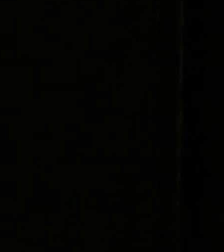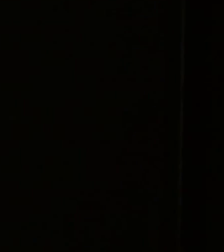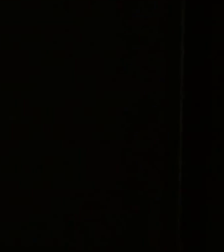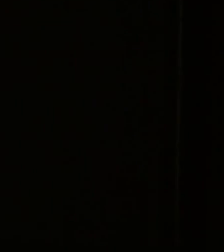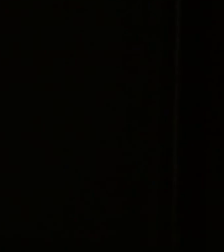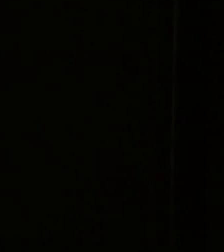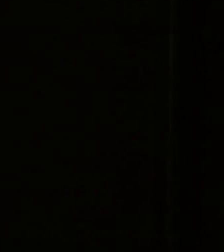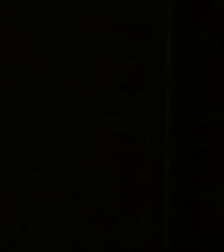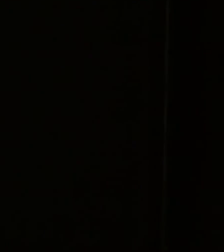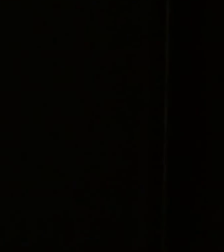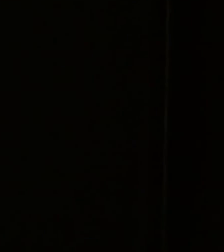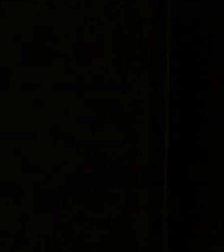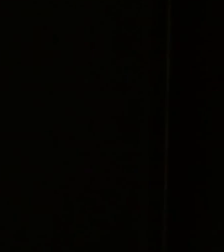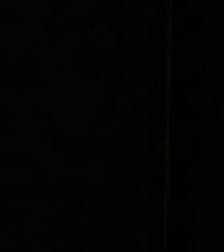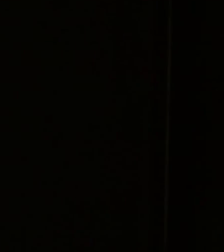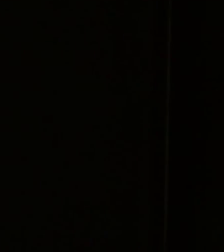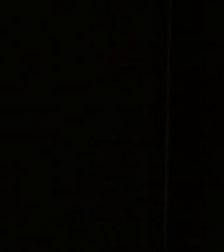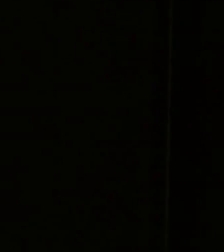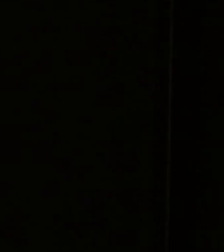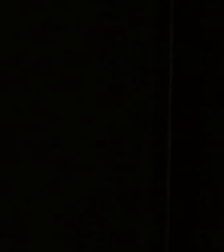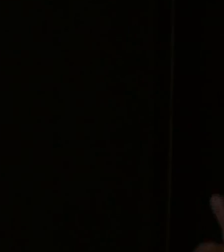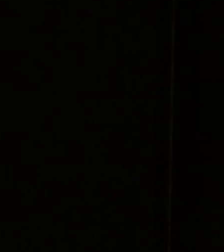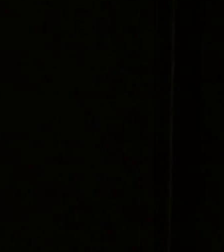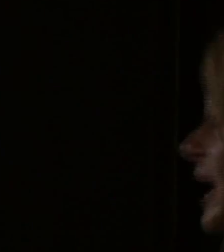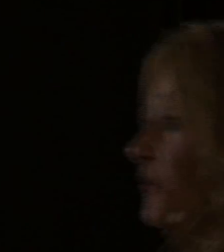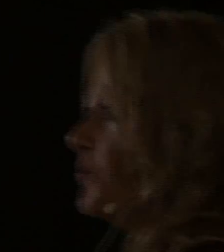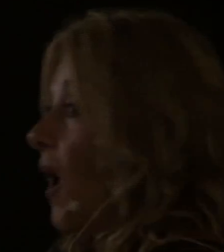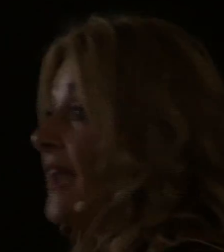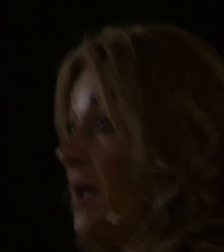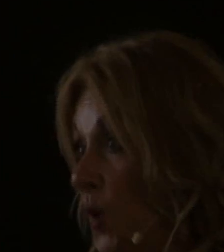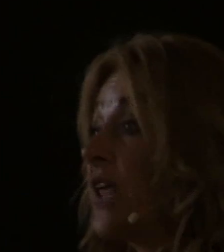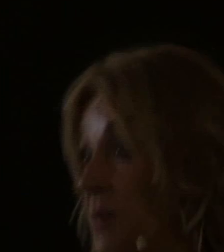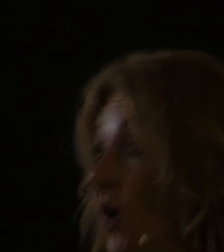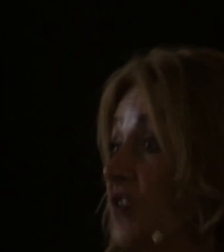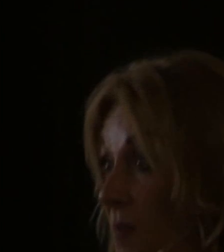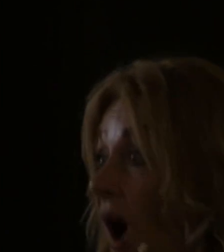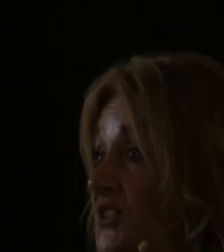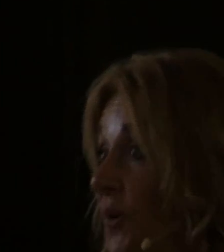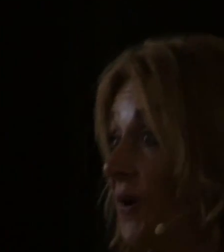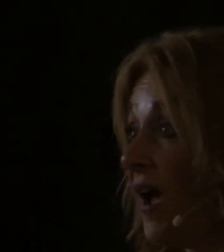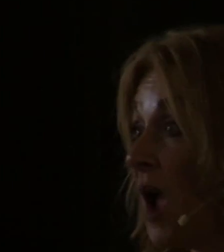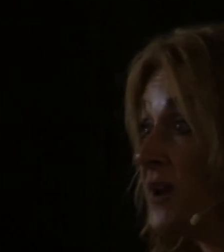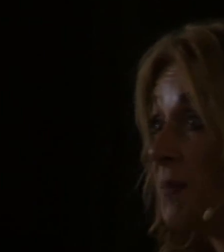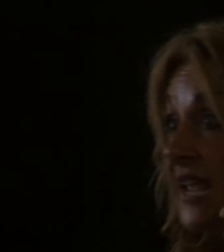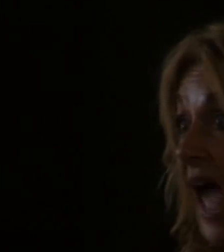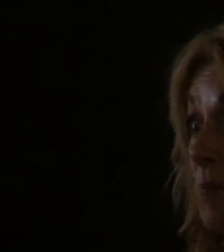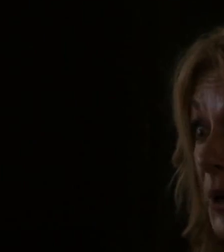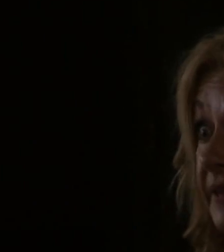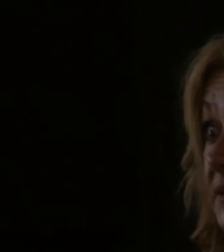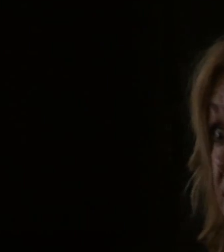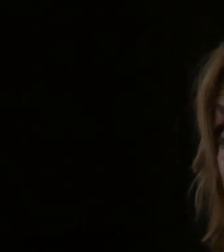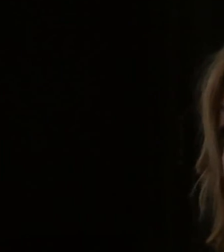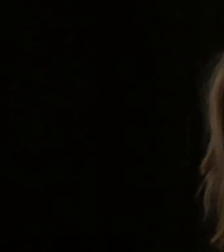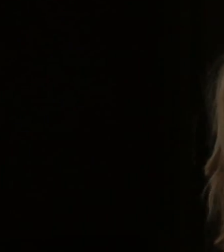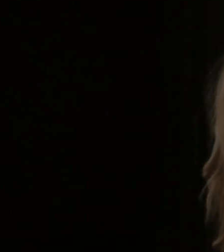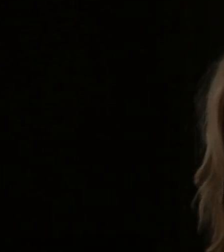they get better. And that's what happened to me, that's for sure. Every bit of bad luck that was going through my neighbourhood come and knocked on my door, and I opened it up and said, come on in,